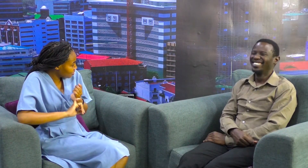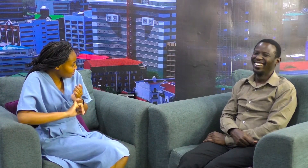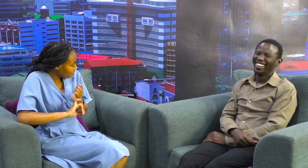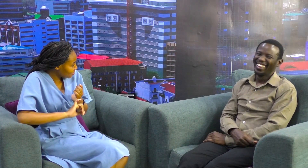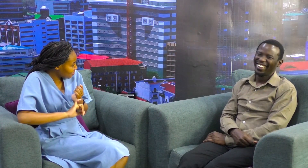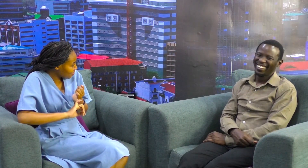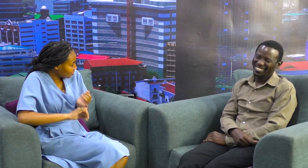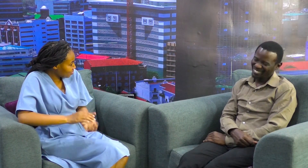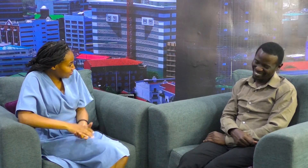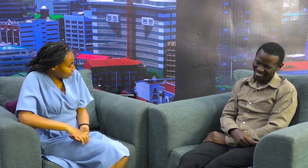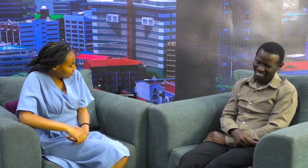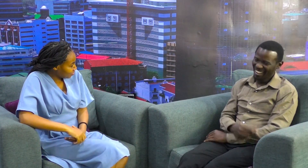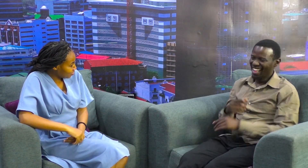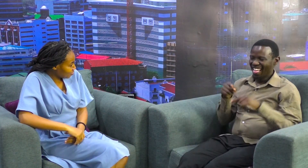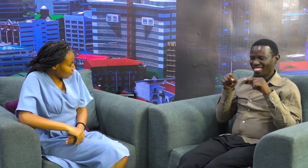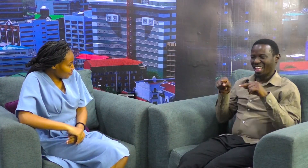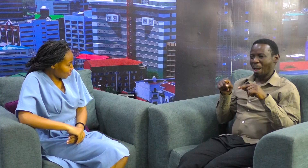Do you have a wife? Are you married?